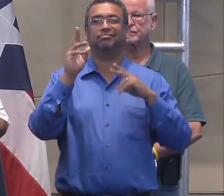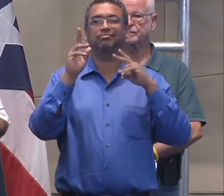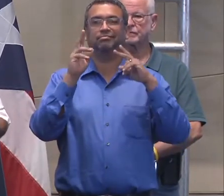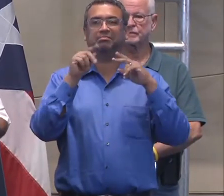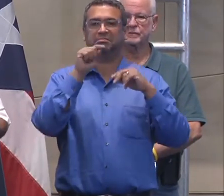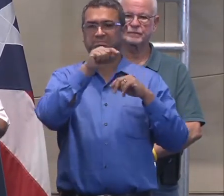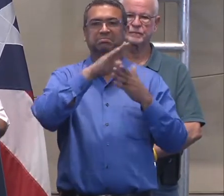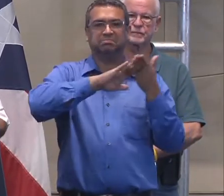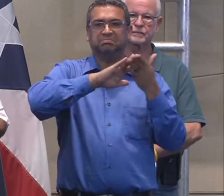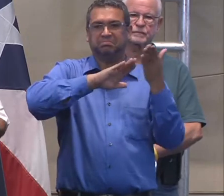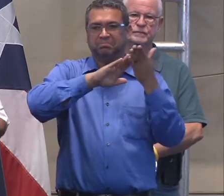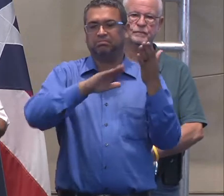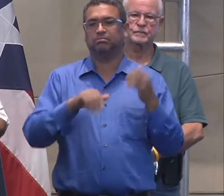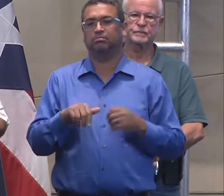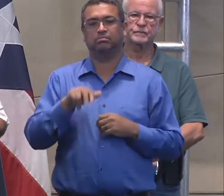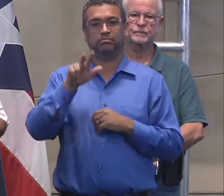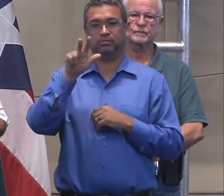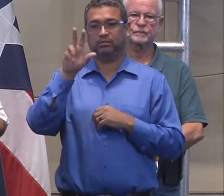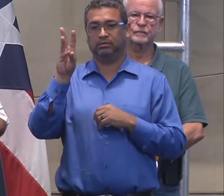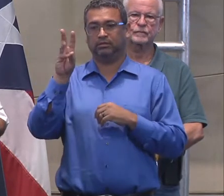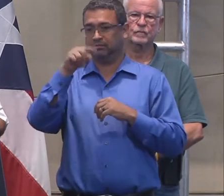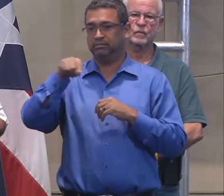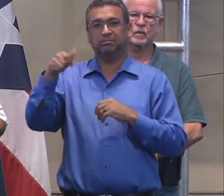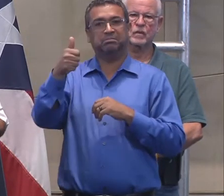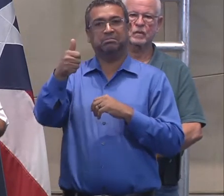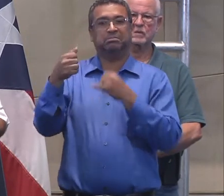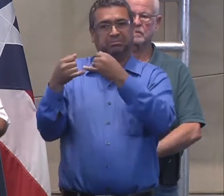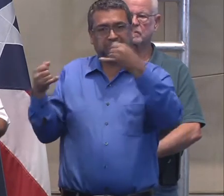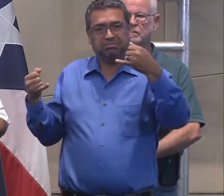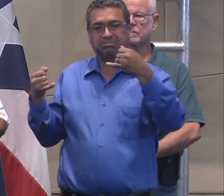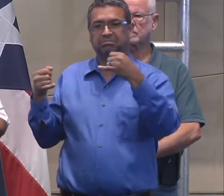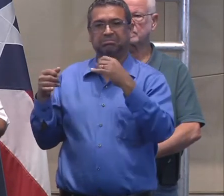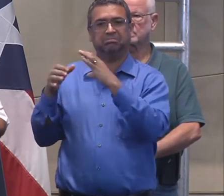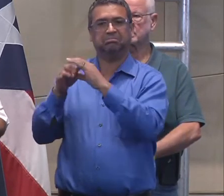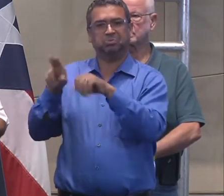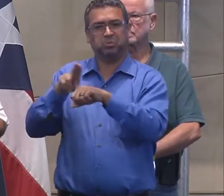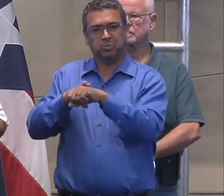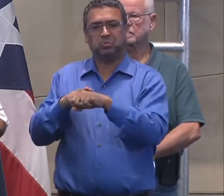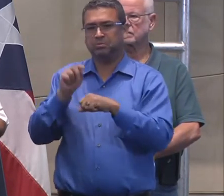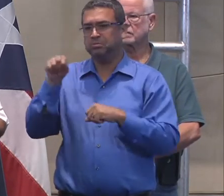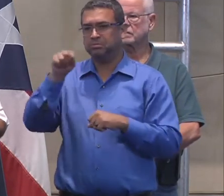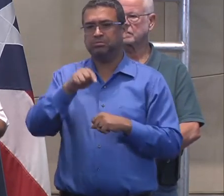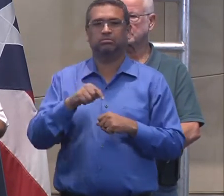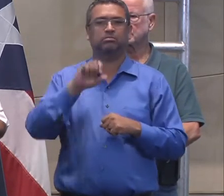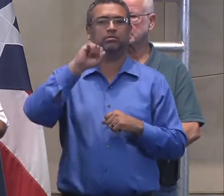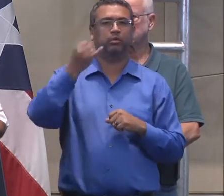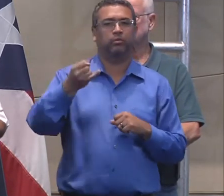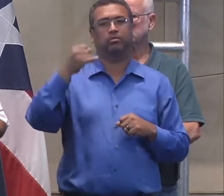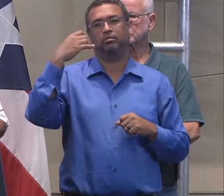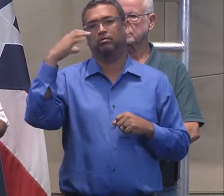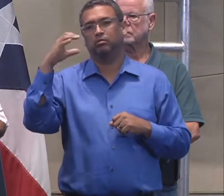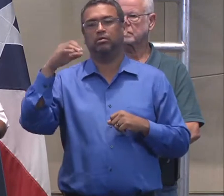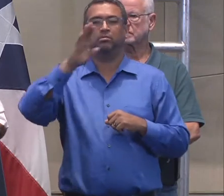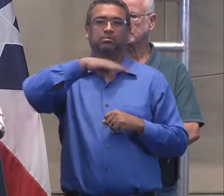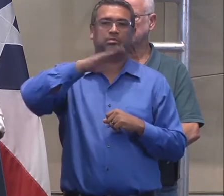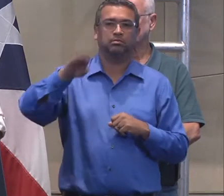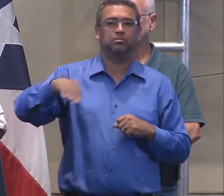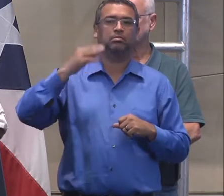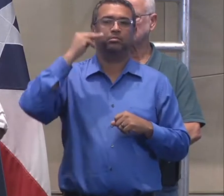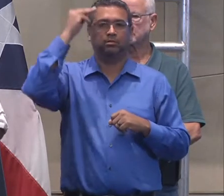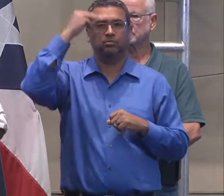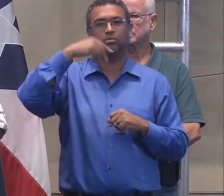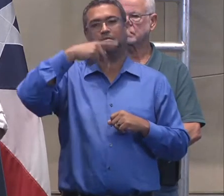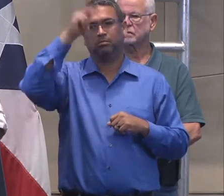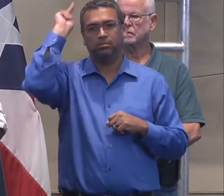36 with energy in nine municipalities, including San Juan, Carolina, Bayamon, Guaynabo, Mayagüez,